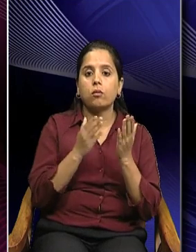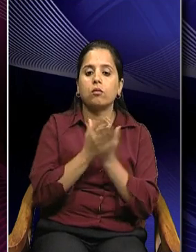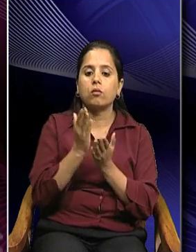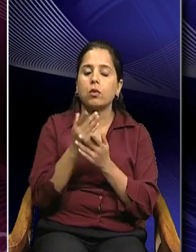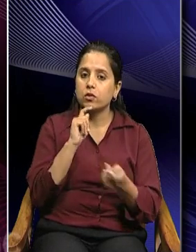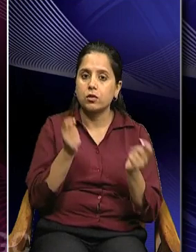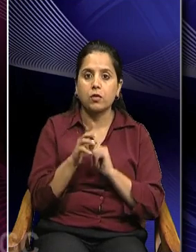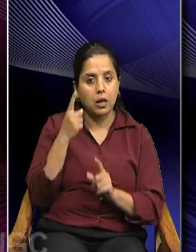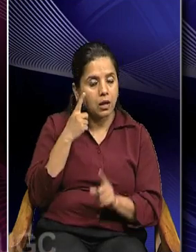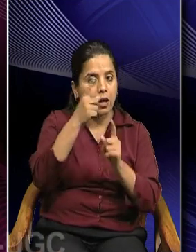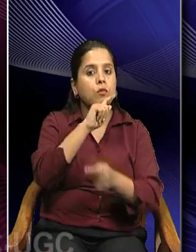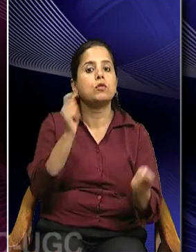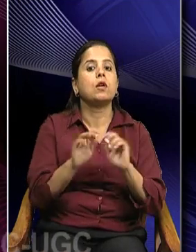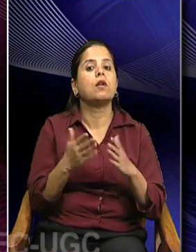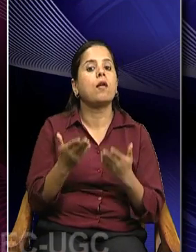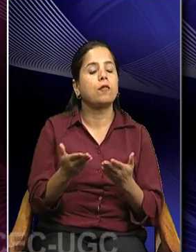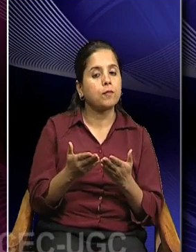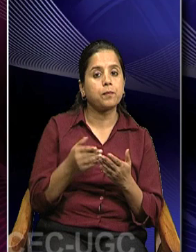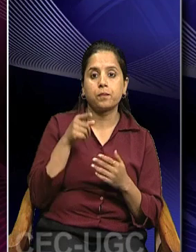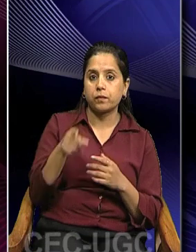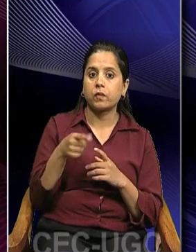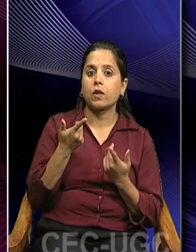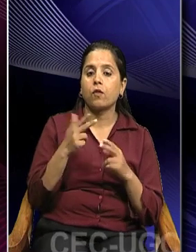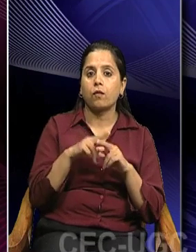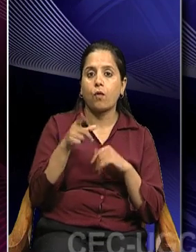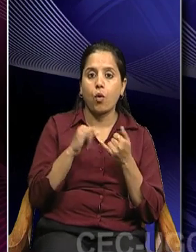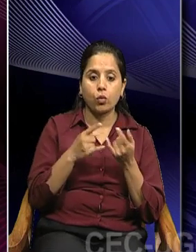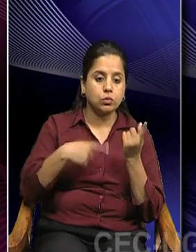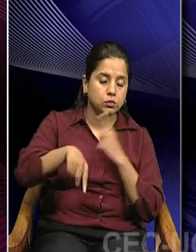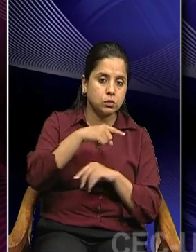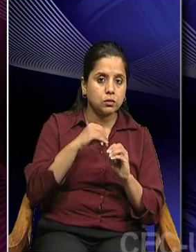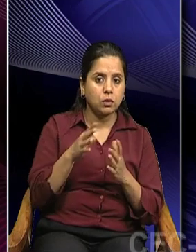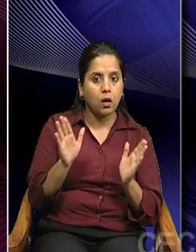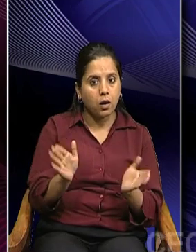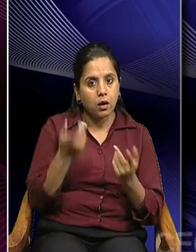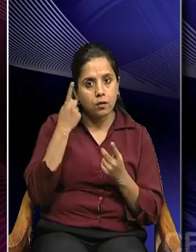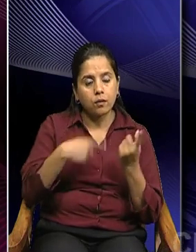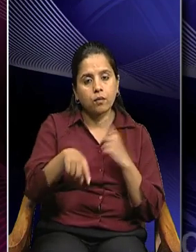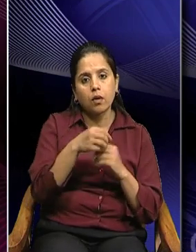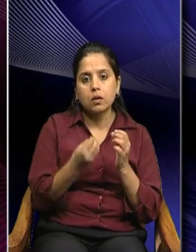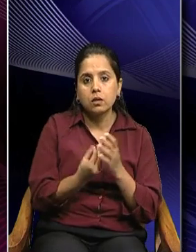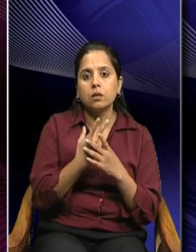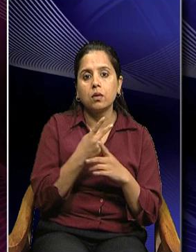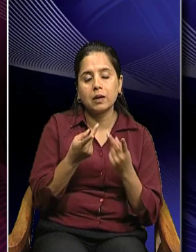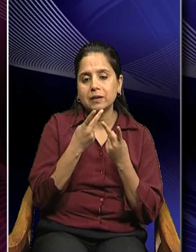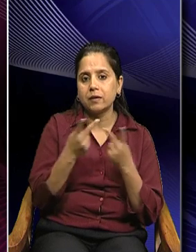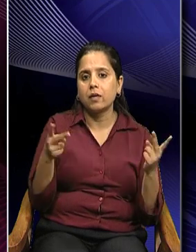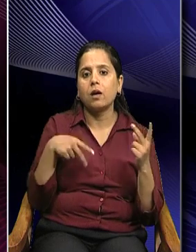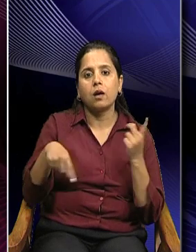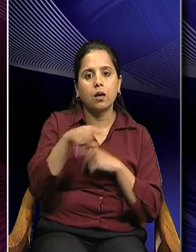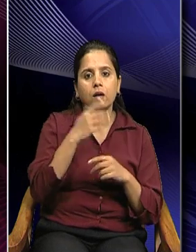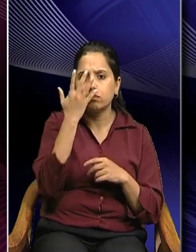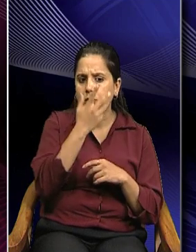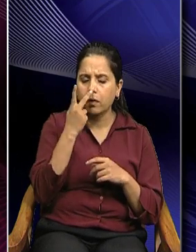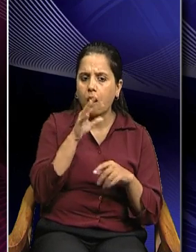changed, aim actually changed, the forces which became the enabler for emergence of different facets of